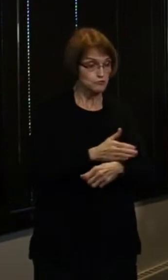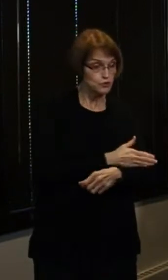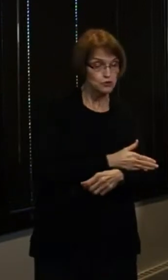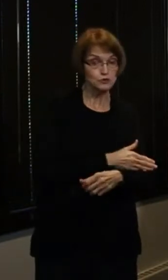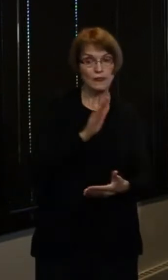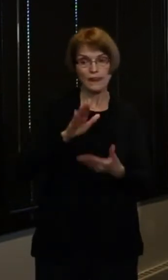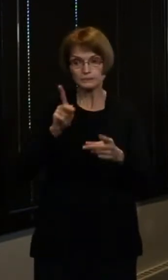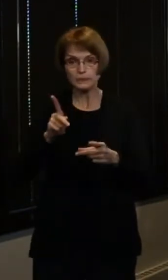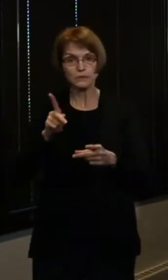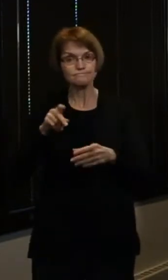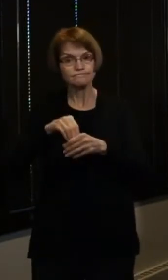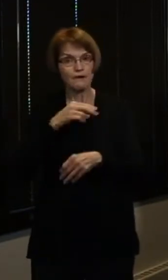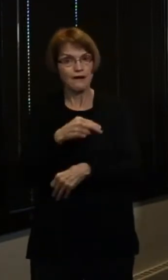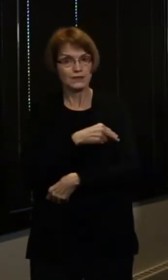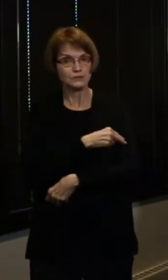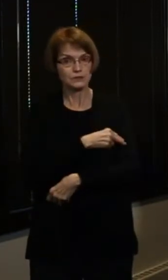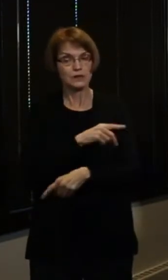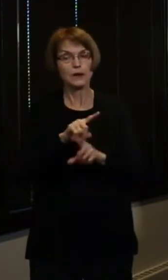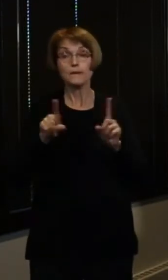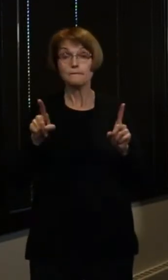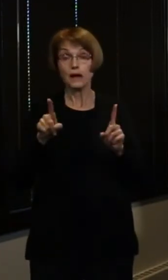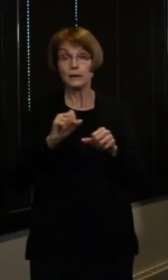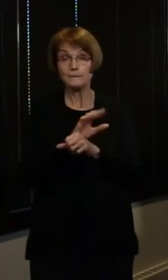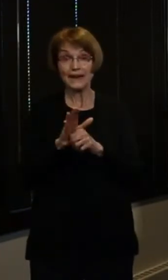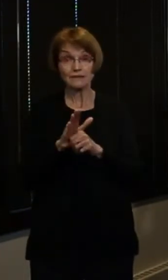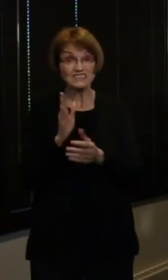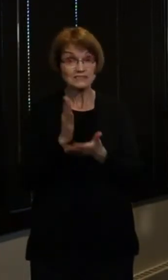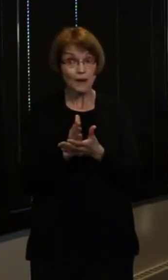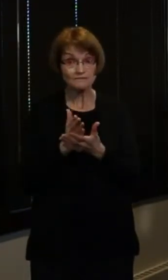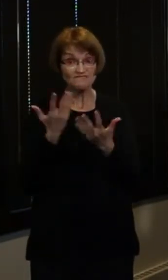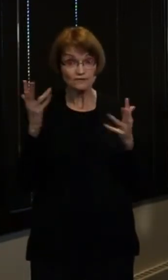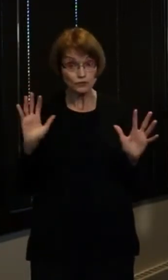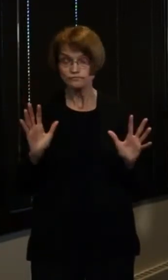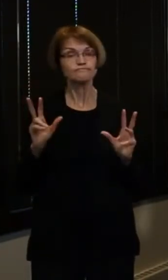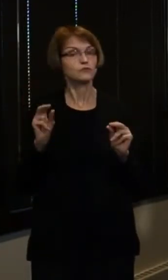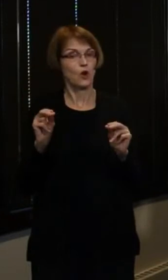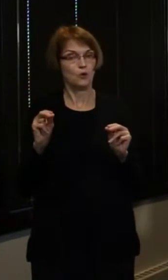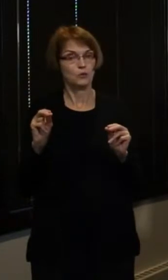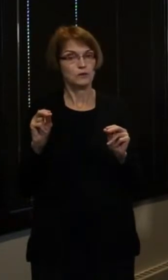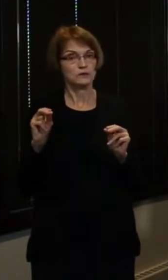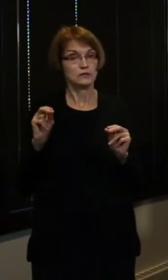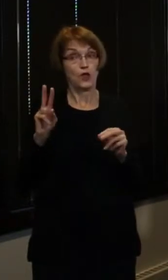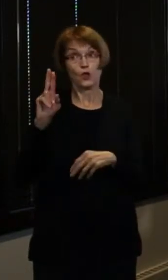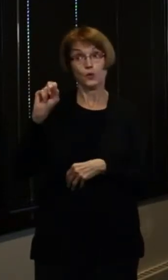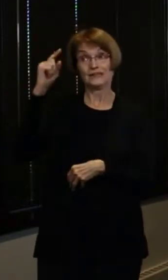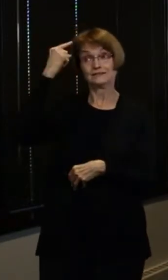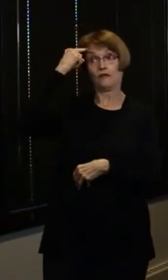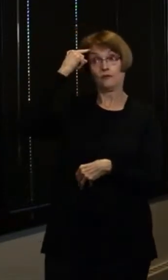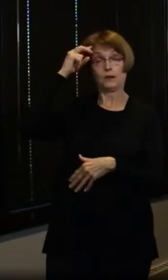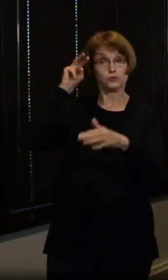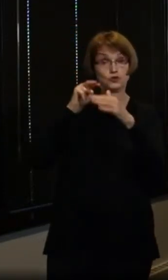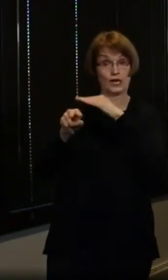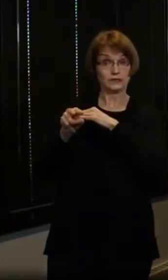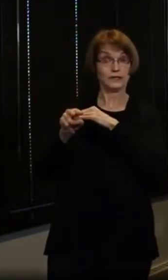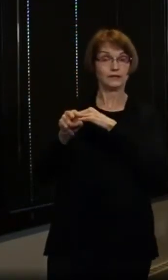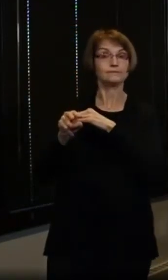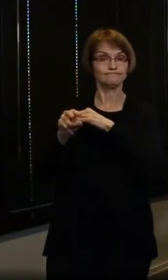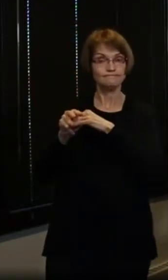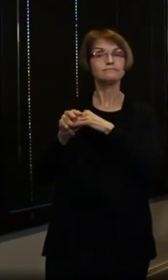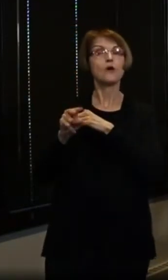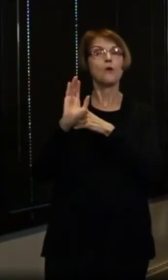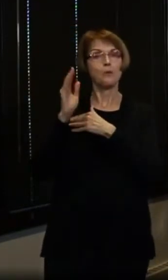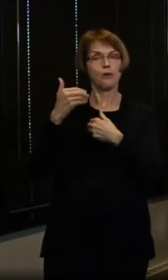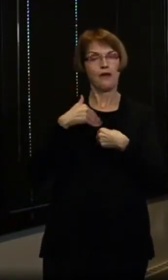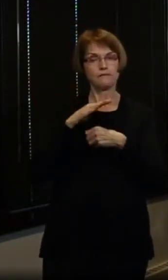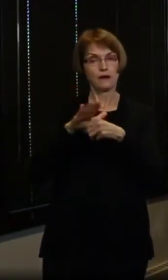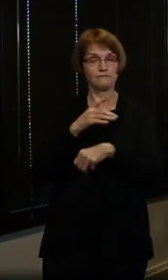hospitalizations, but we're still not finished with the pandemic. The federal government is projecting, you may have heard, that there'll be enough